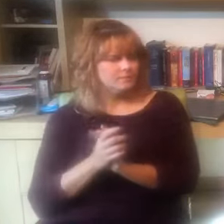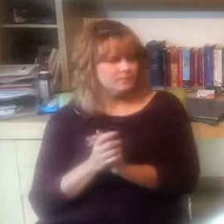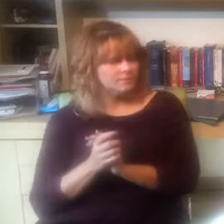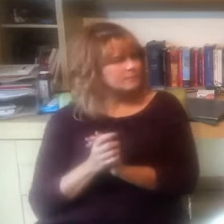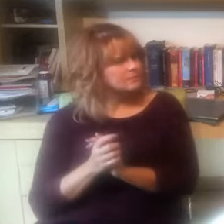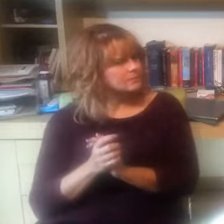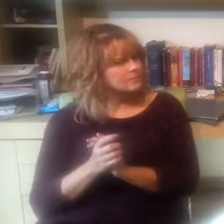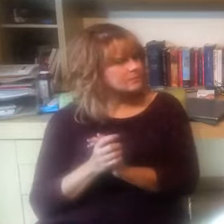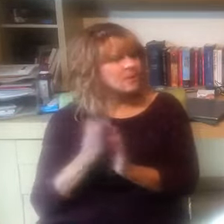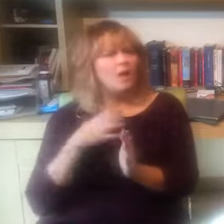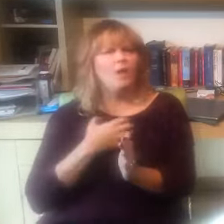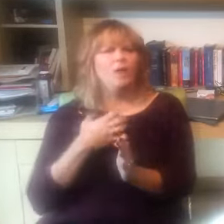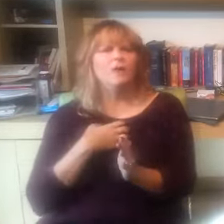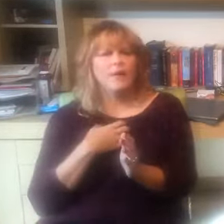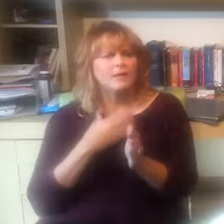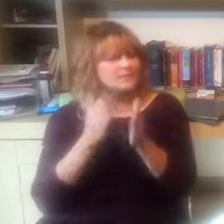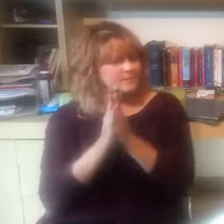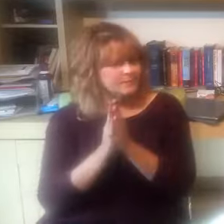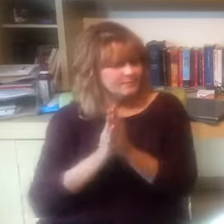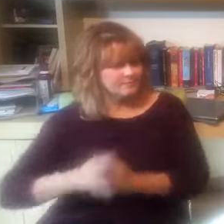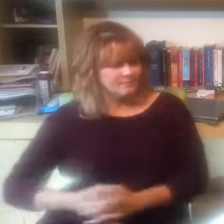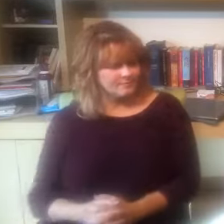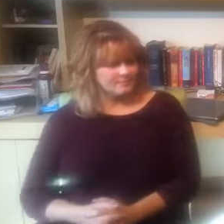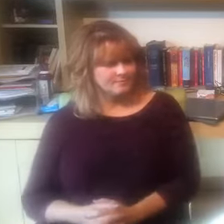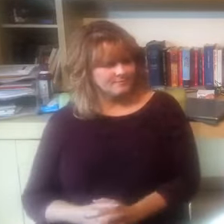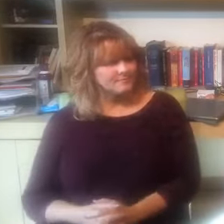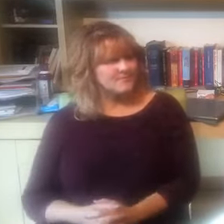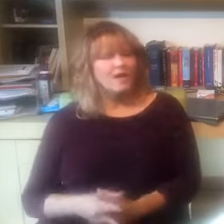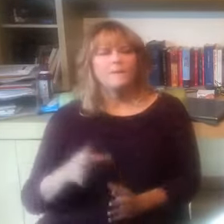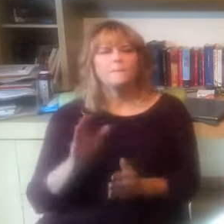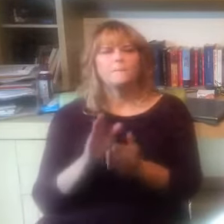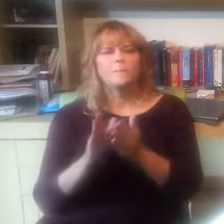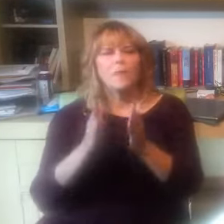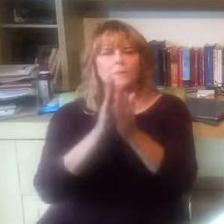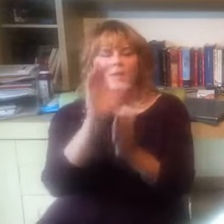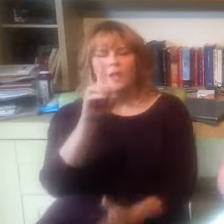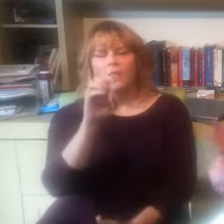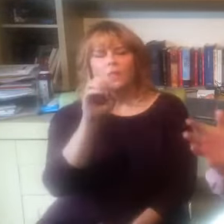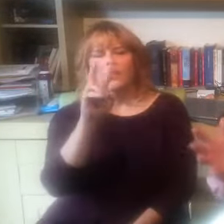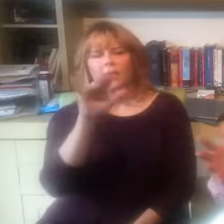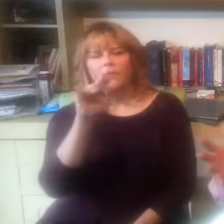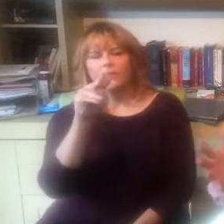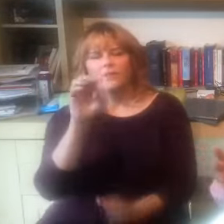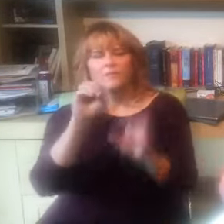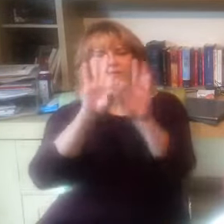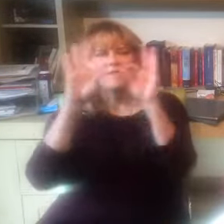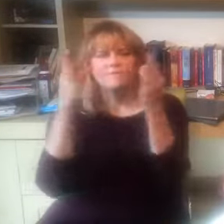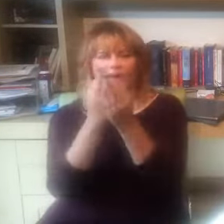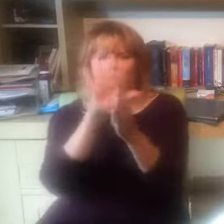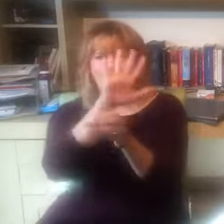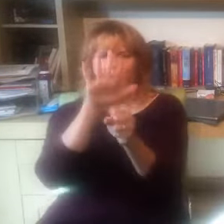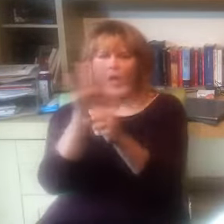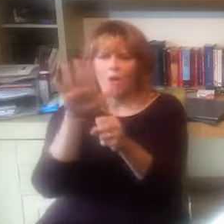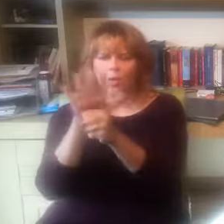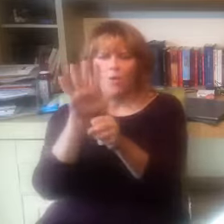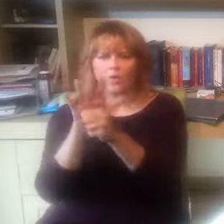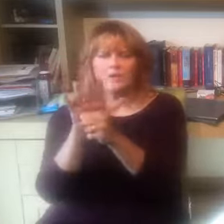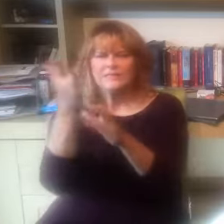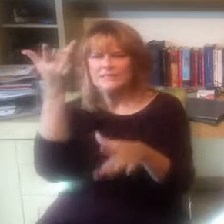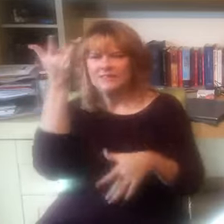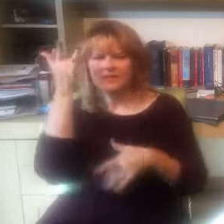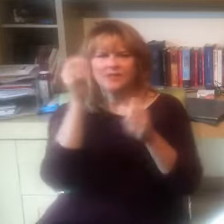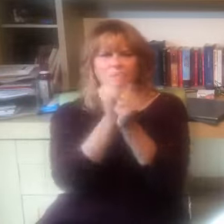I think you're going to have to pray for me. Yes. Also, the Divine family, the entire family, is sick